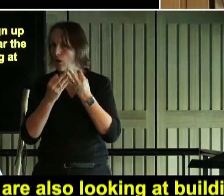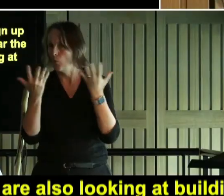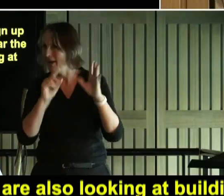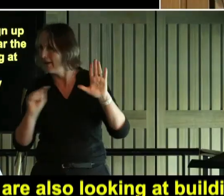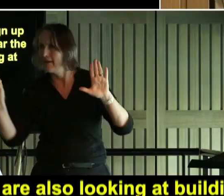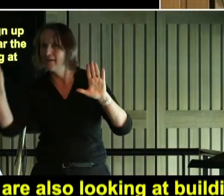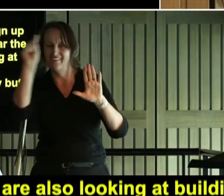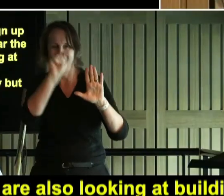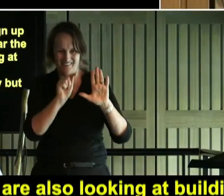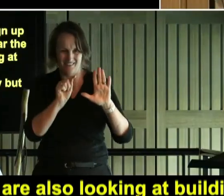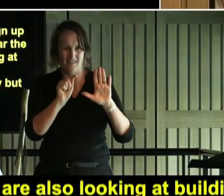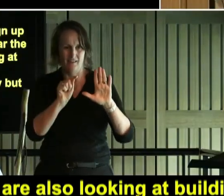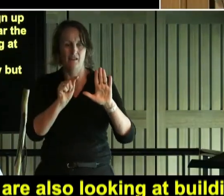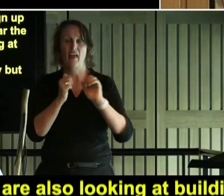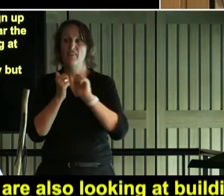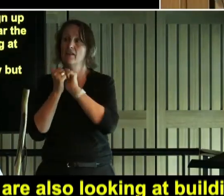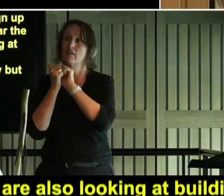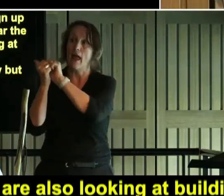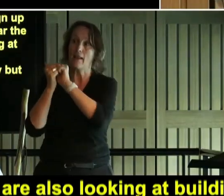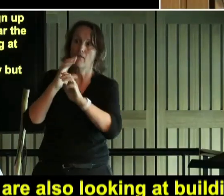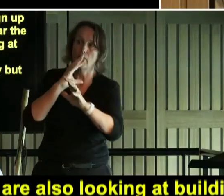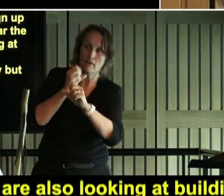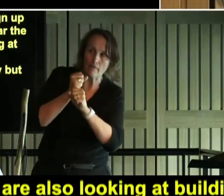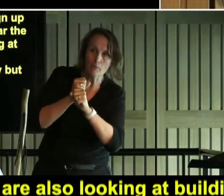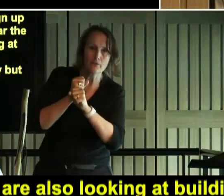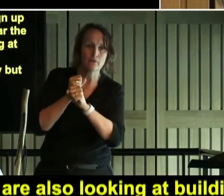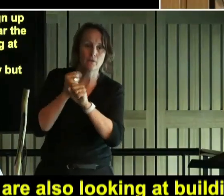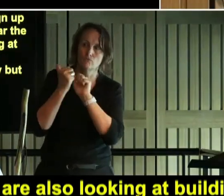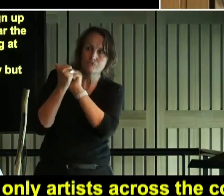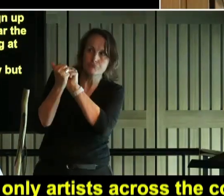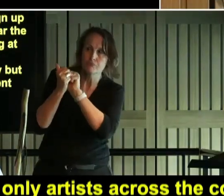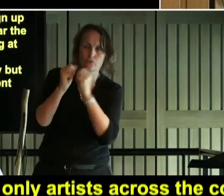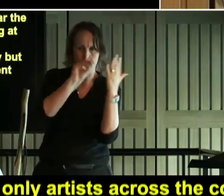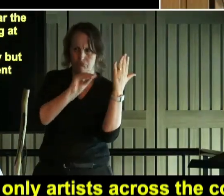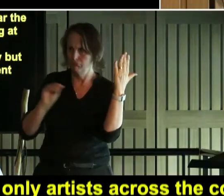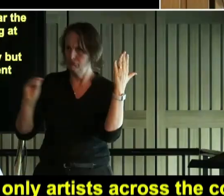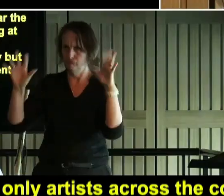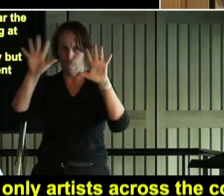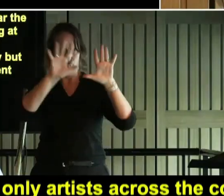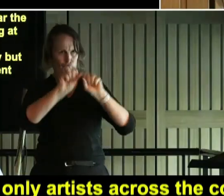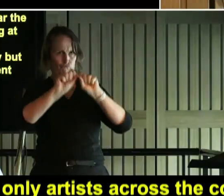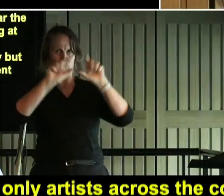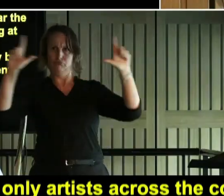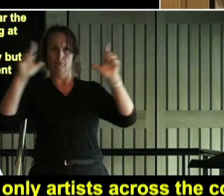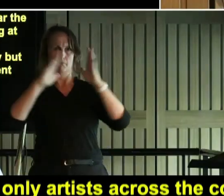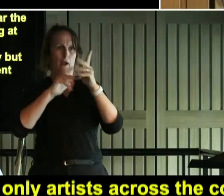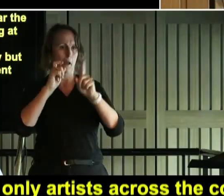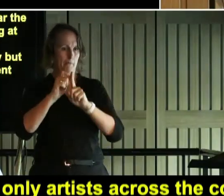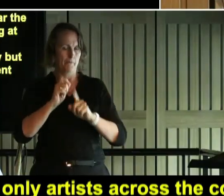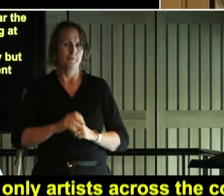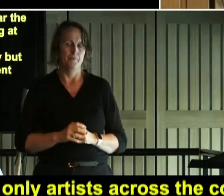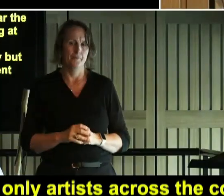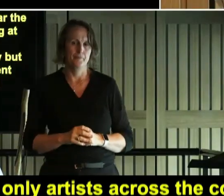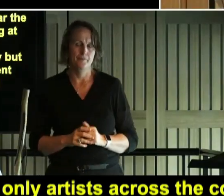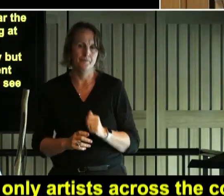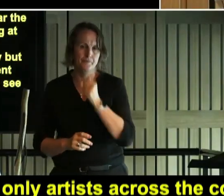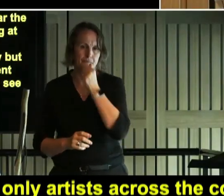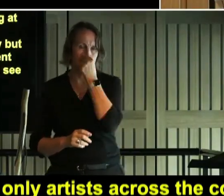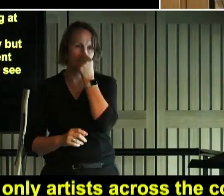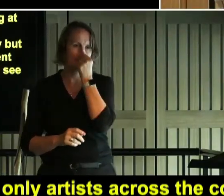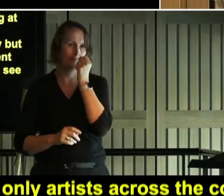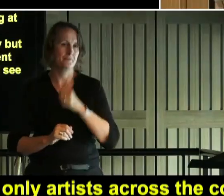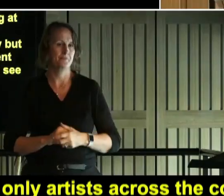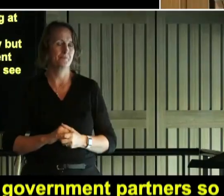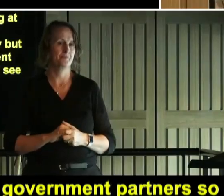organisations and allies and government partners, so we can get a picture of that and see how it all works together. A really big thing